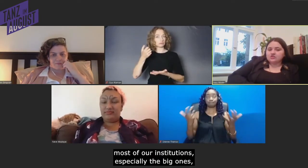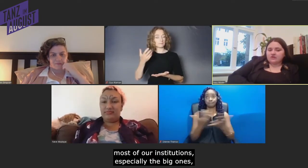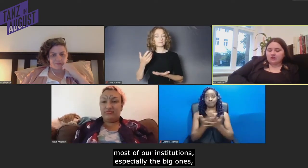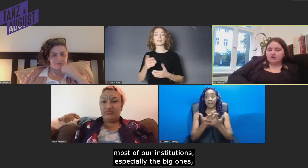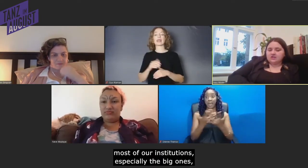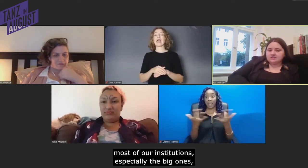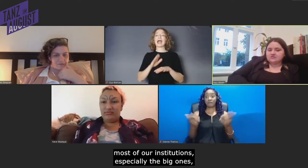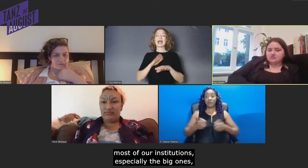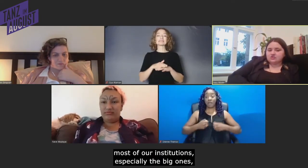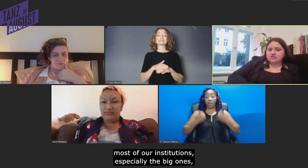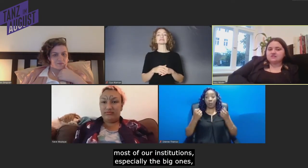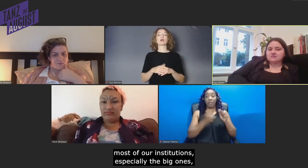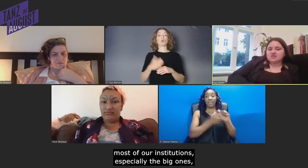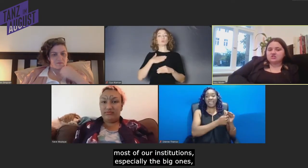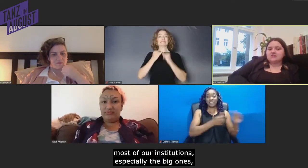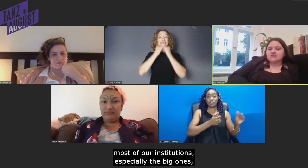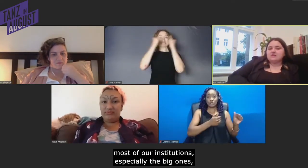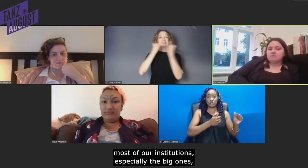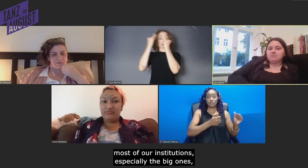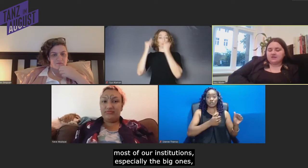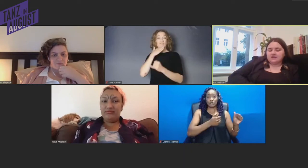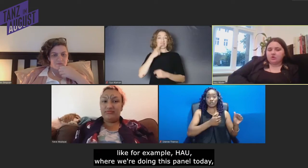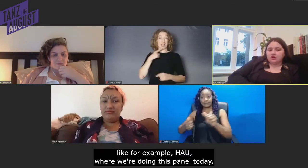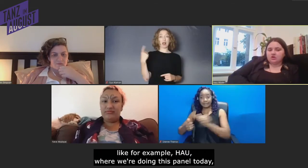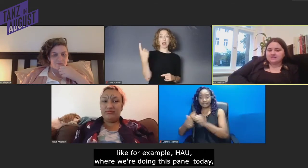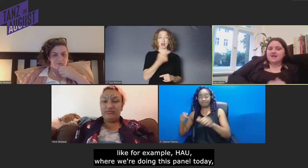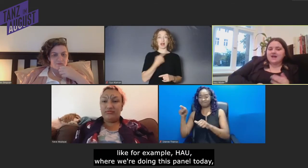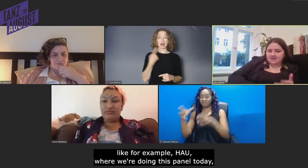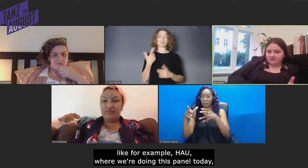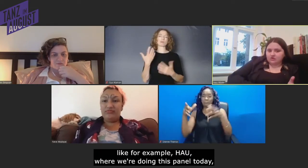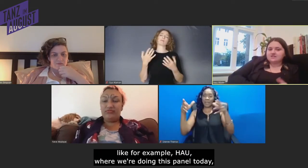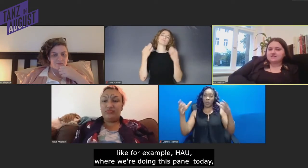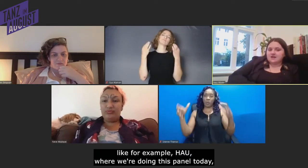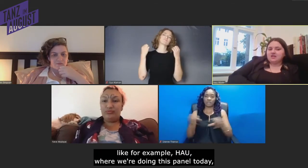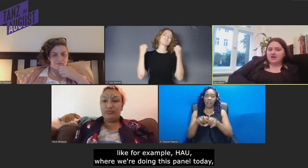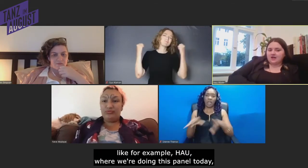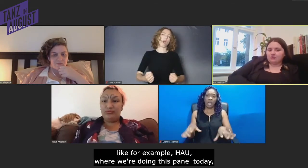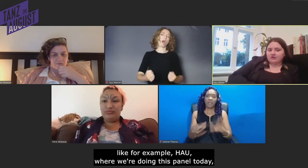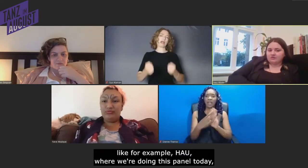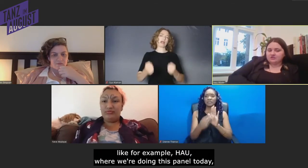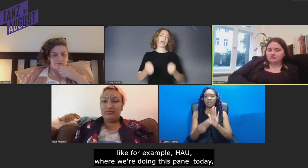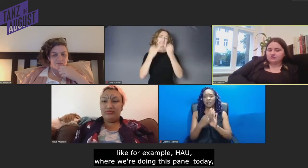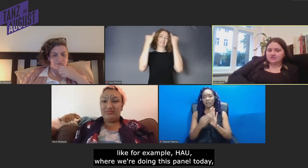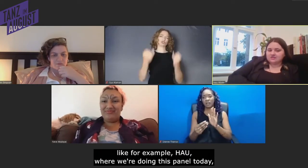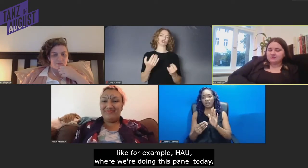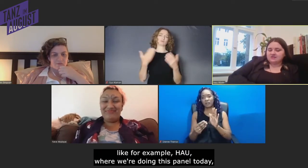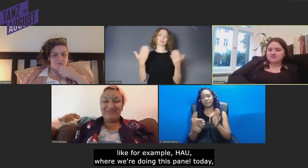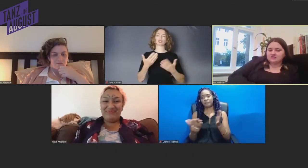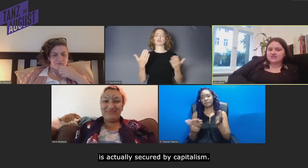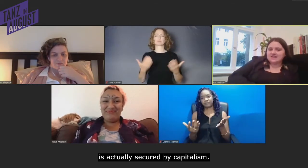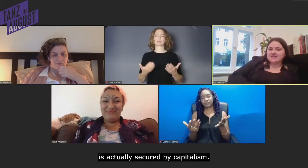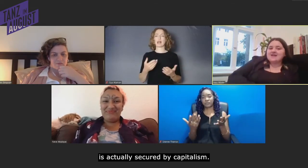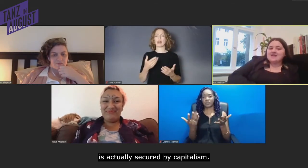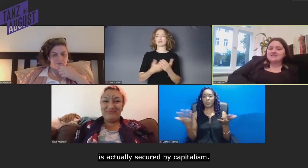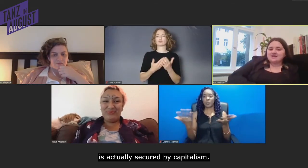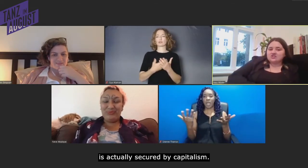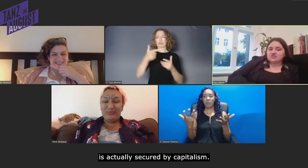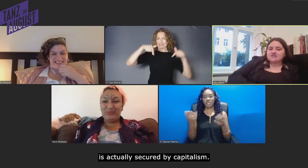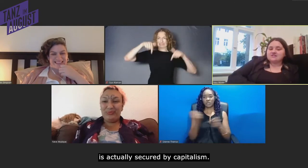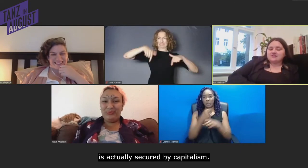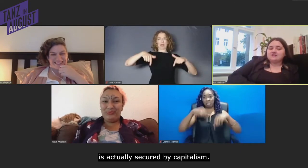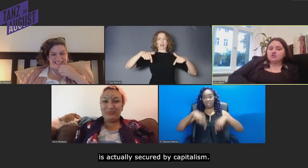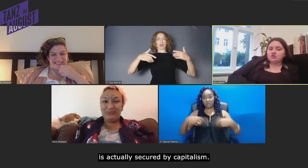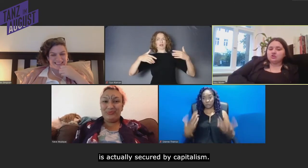most of our institutions, especially the big ones, like for example, where we are doing this panel today, is